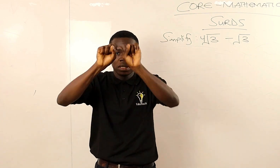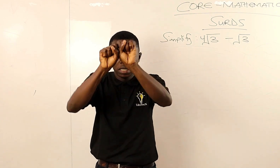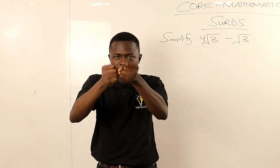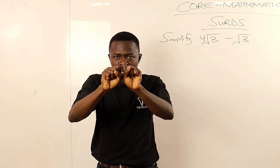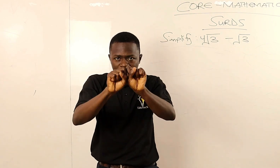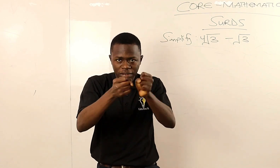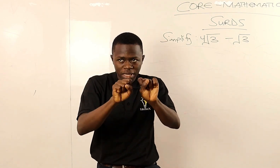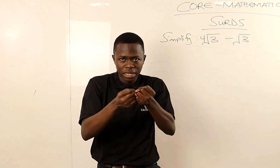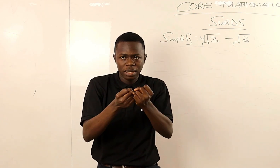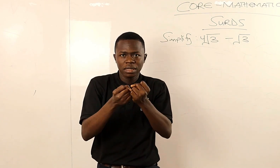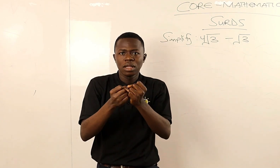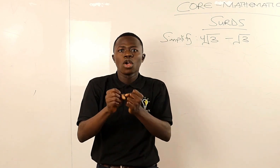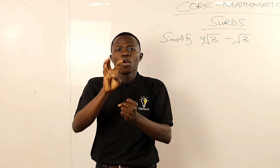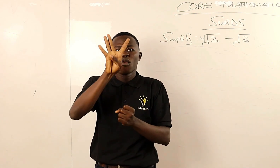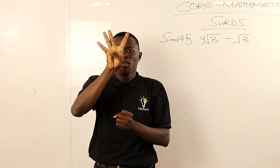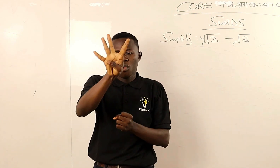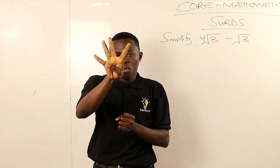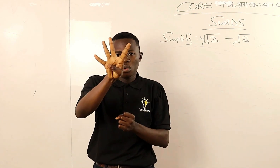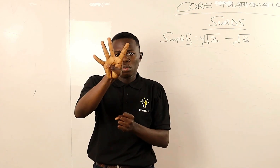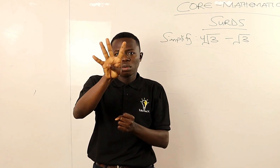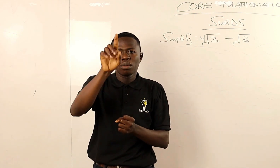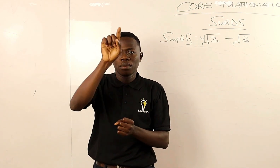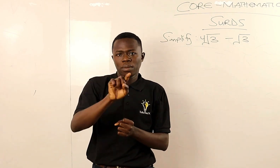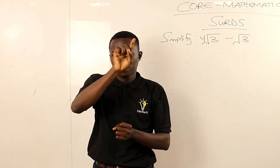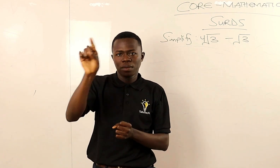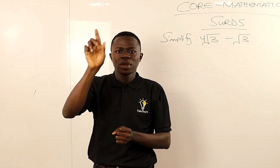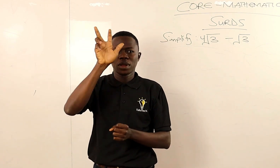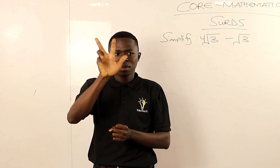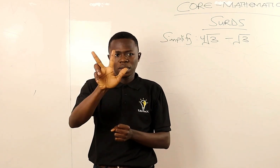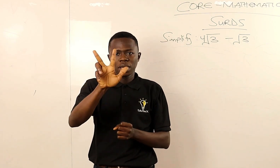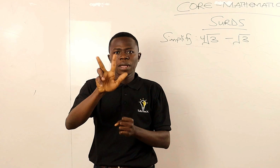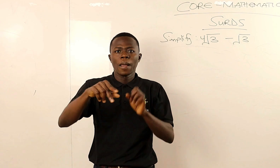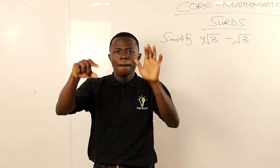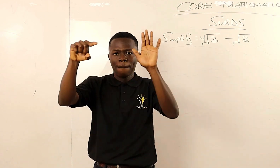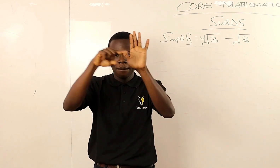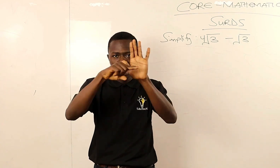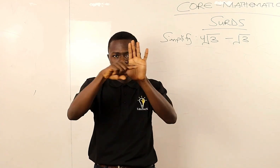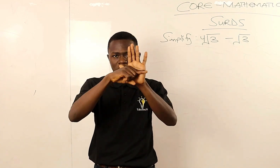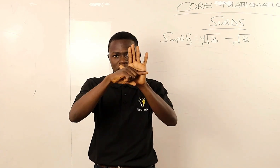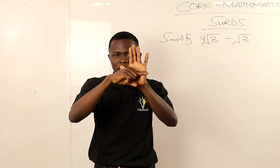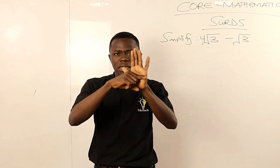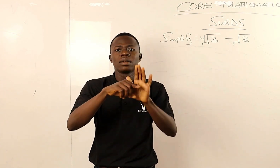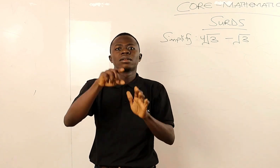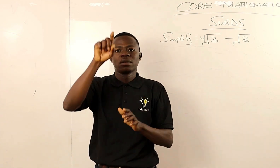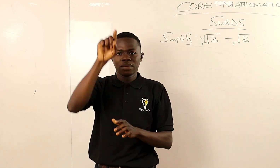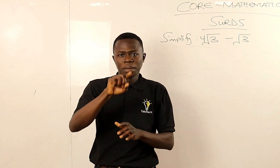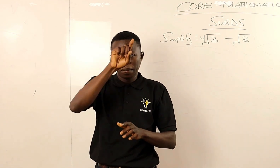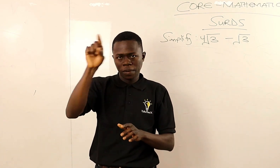Again, simplify 4 square root of 3 minus square